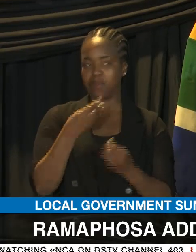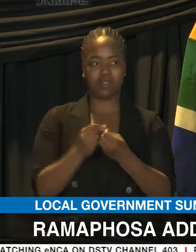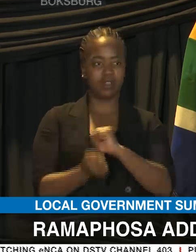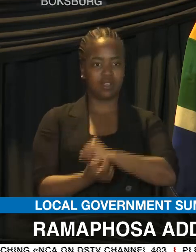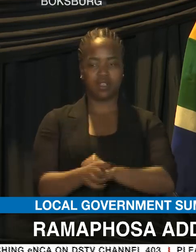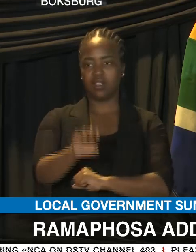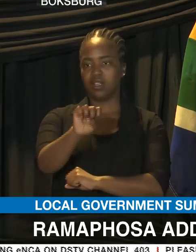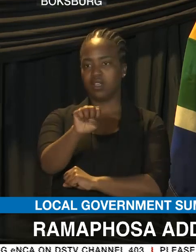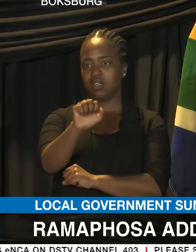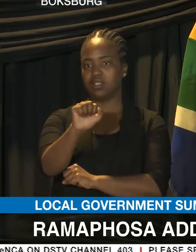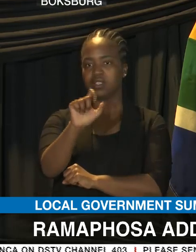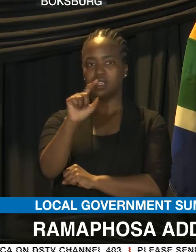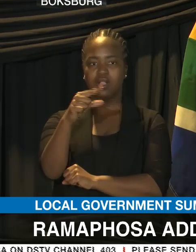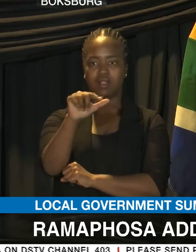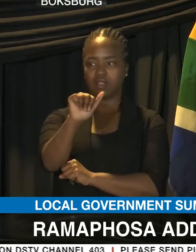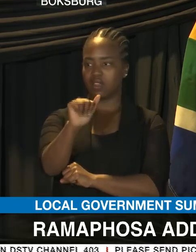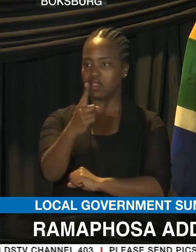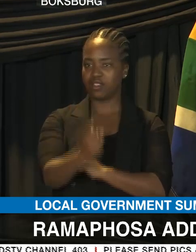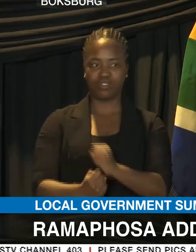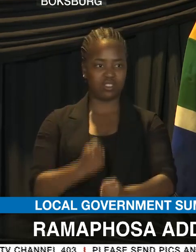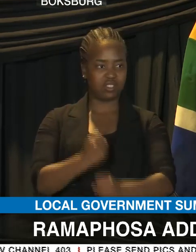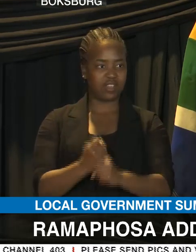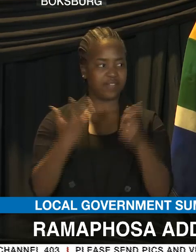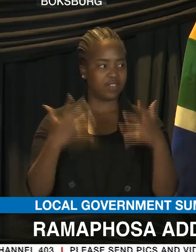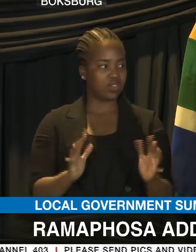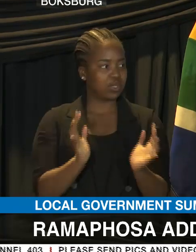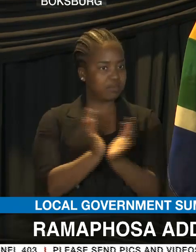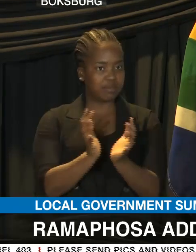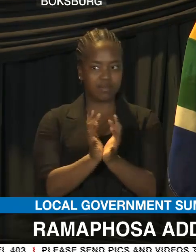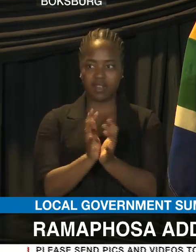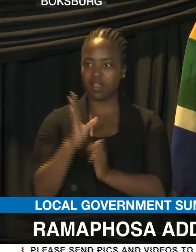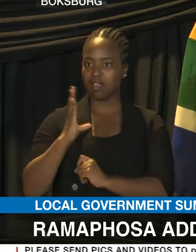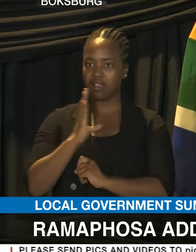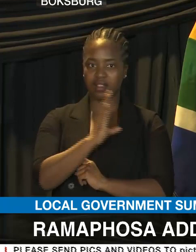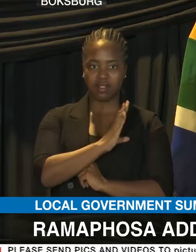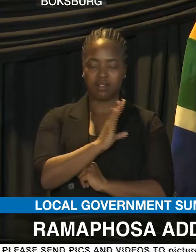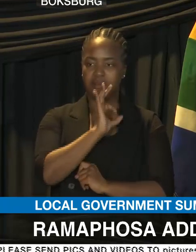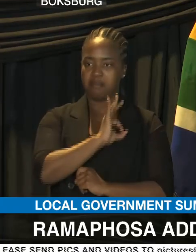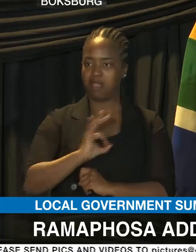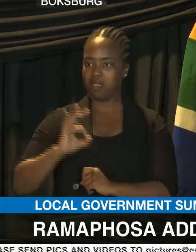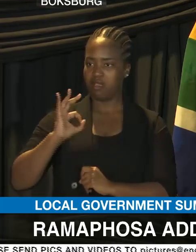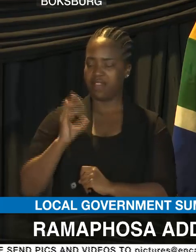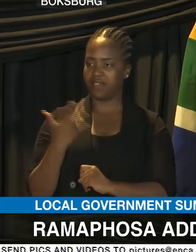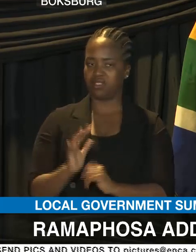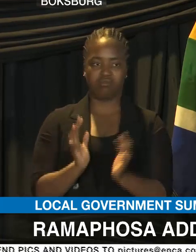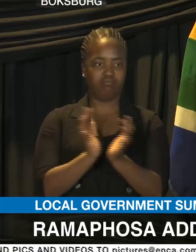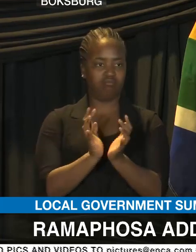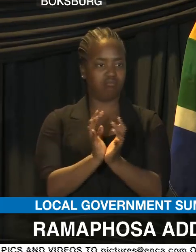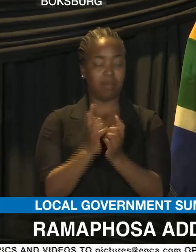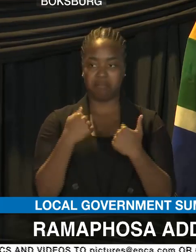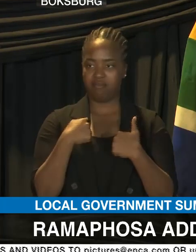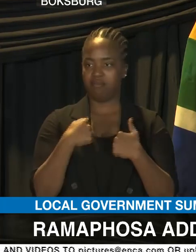SALGA convened this year's Council of Mayors, and I had an opportunity